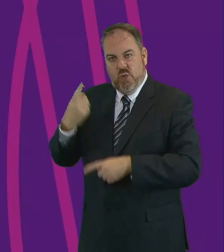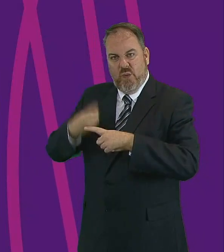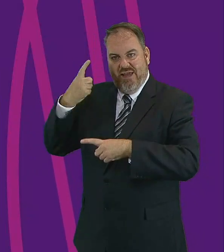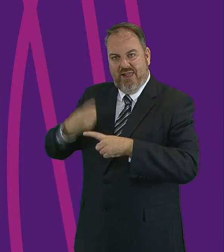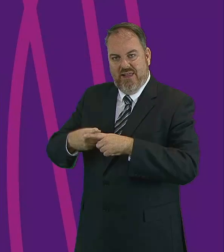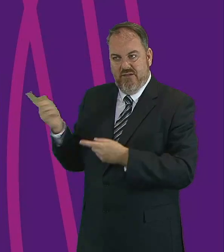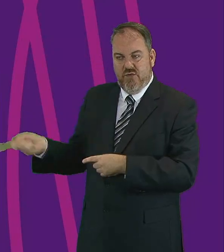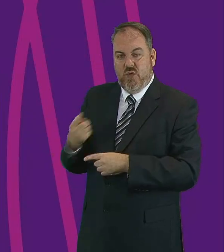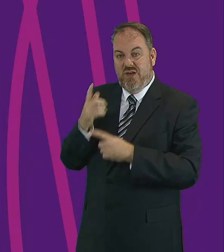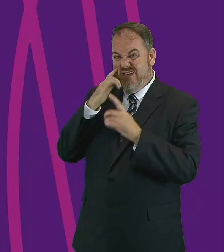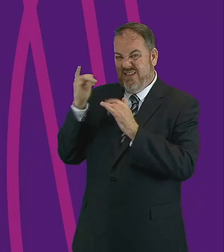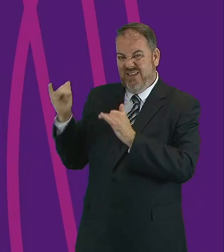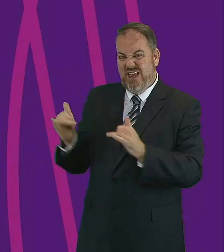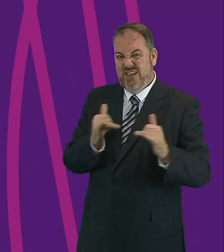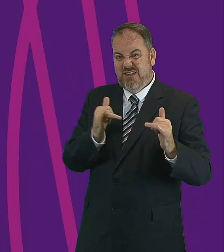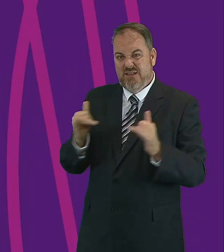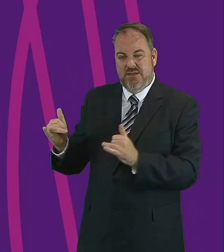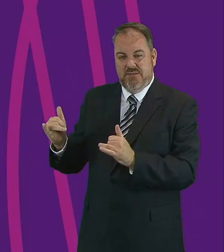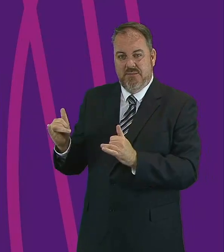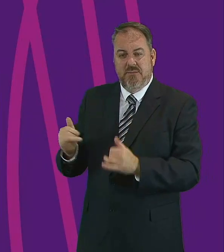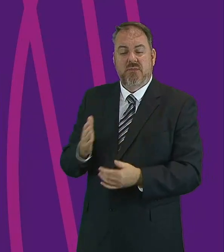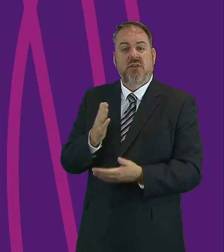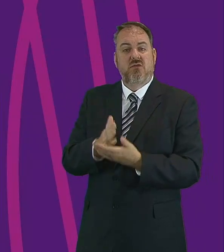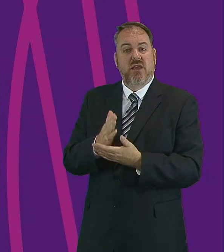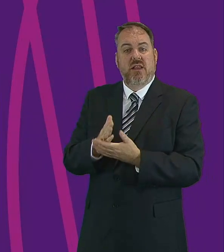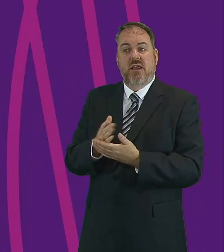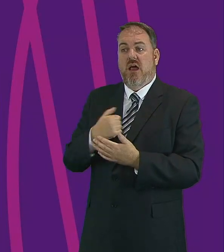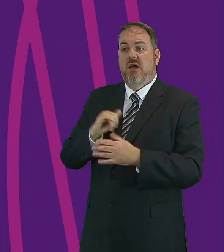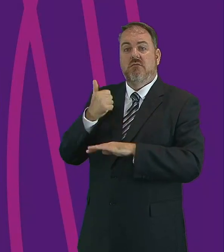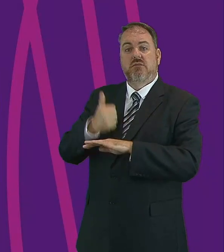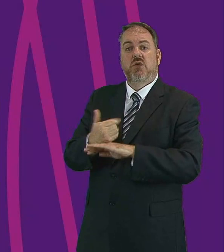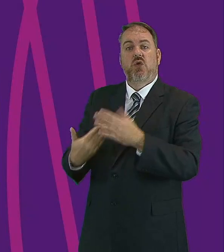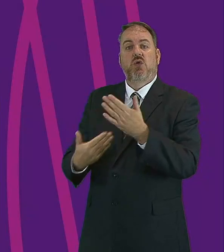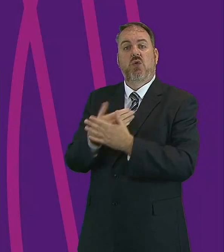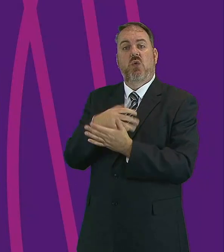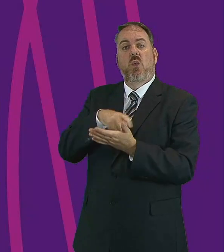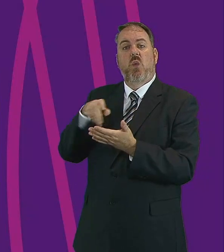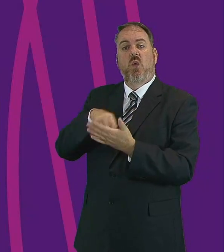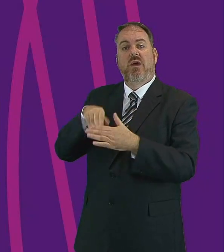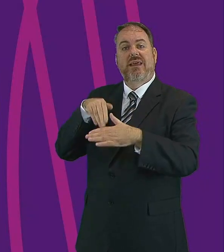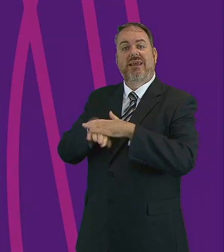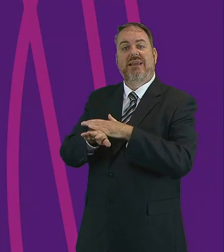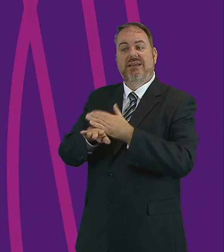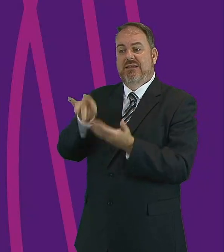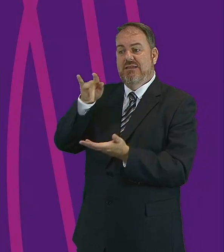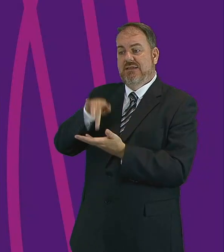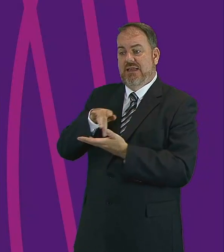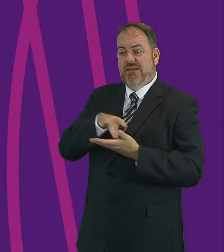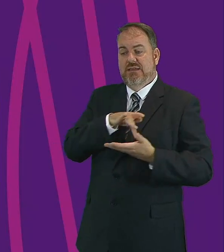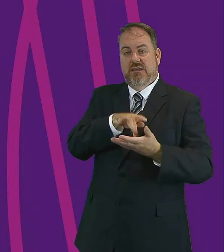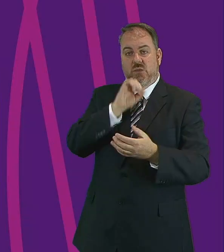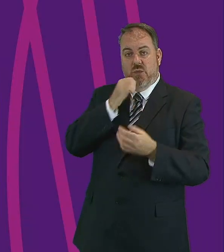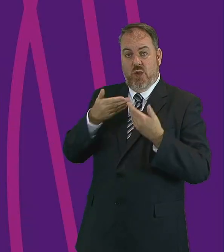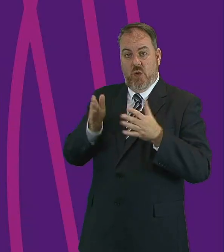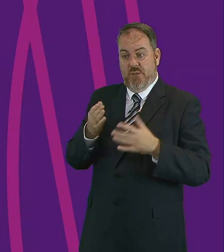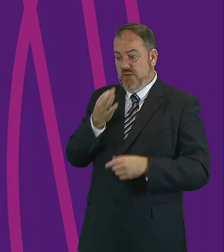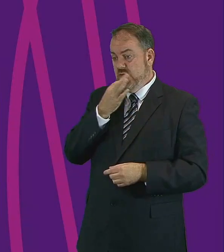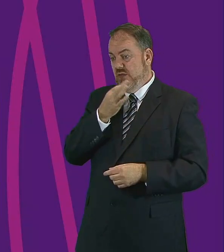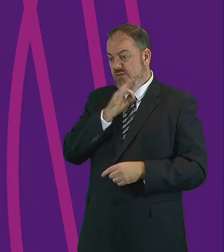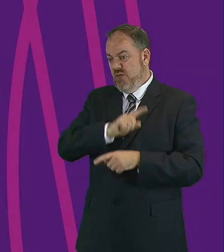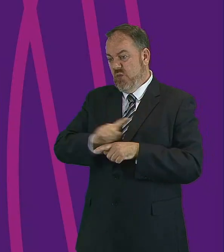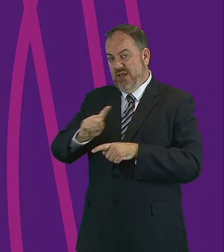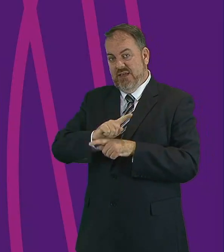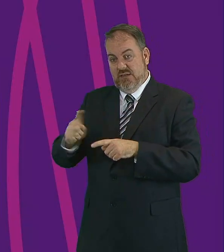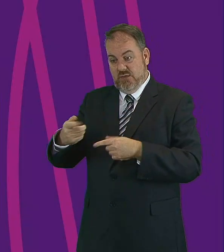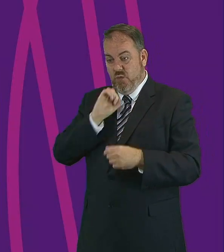So as I've said before, the new walk-in centres for testing that we will be establishing over the next few weeks, a